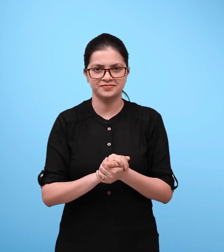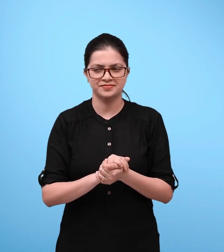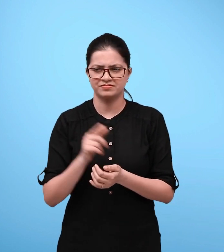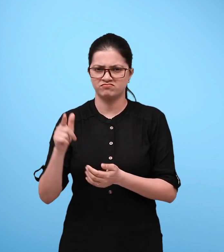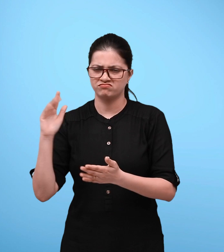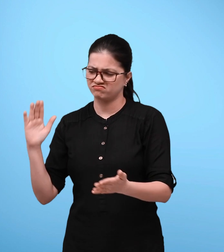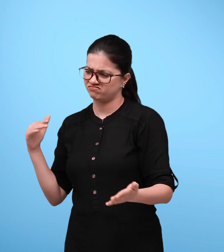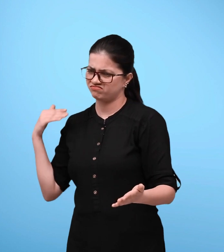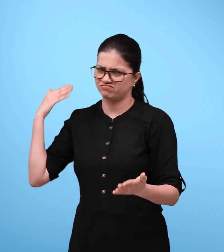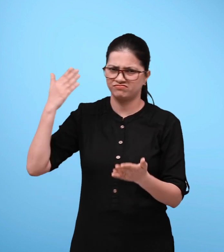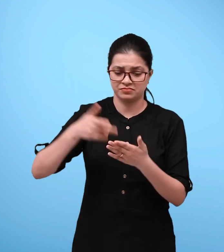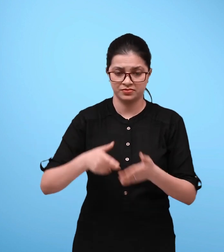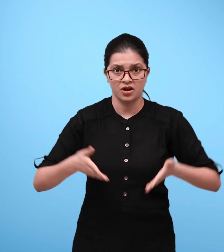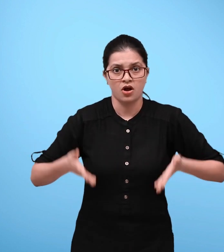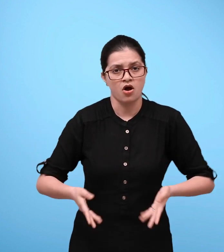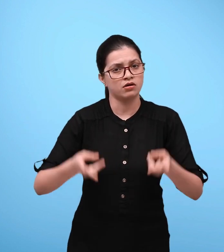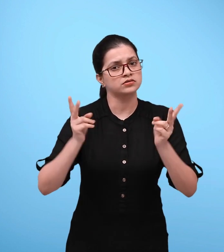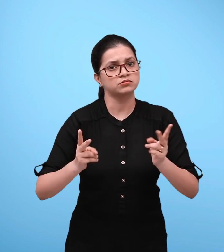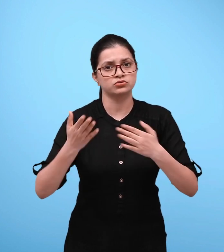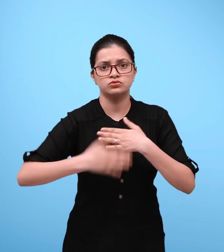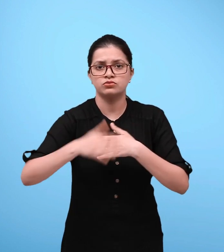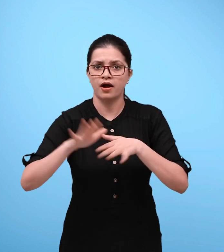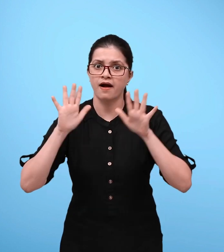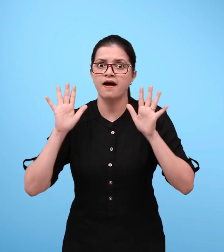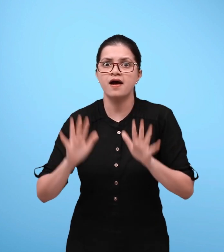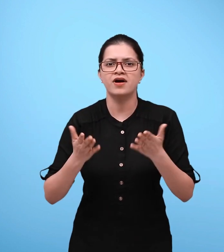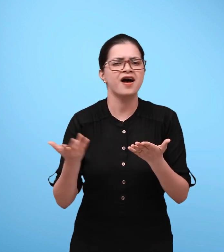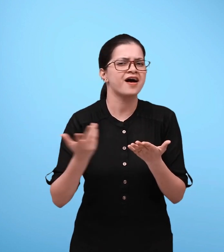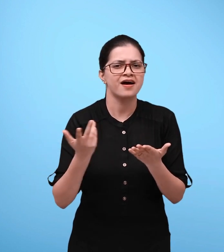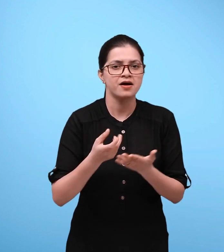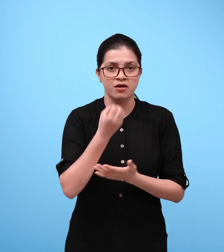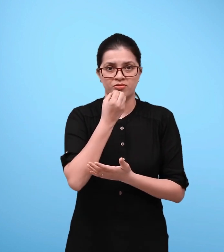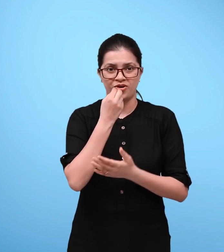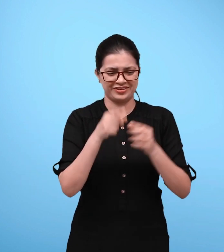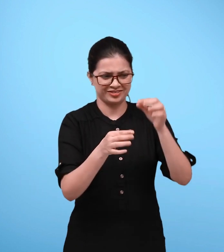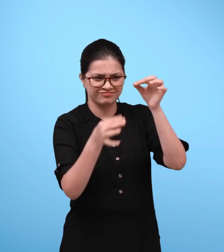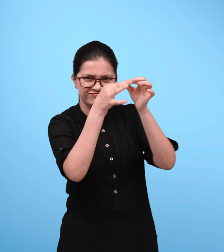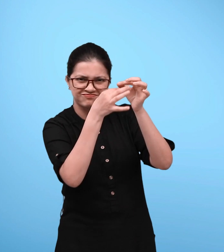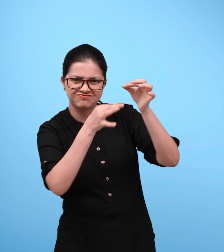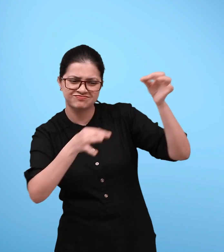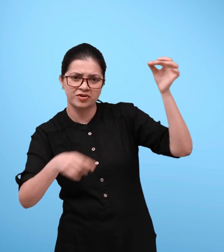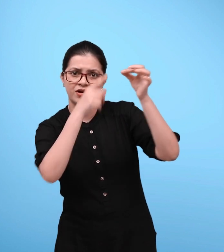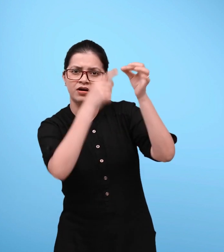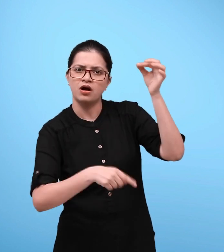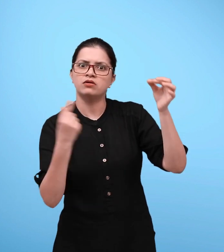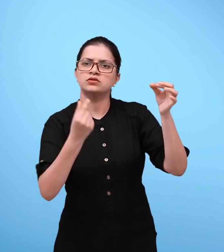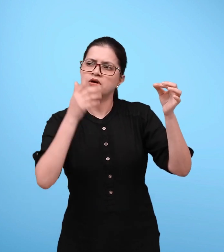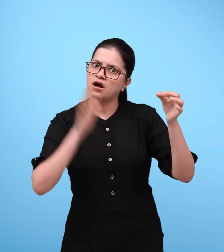Even today, we can see flower sellers using their forearm as a unit of length for garlands in many towns